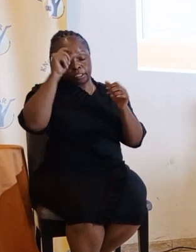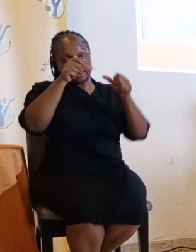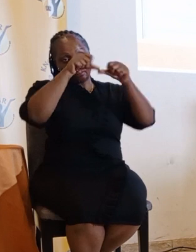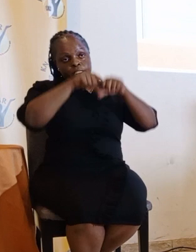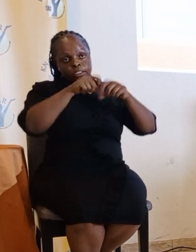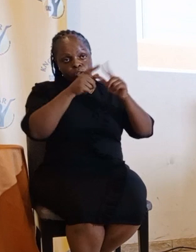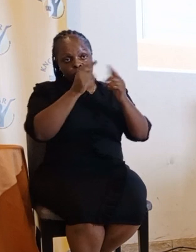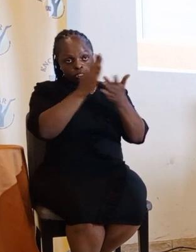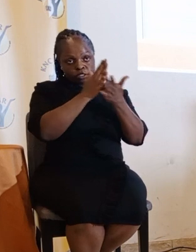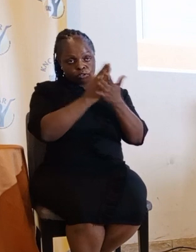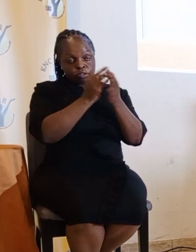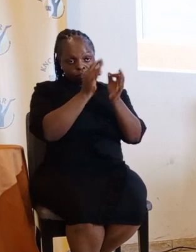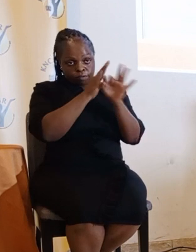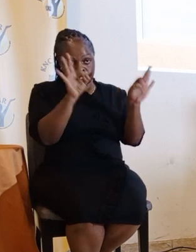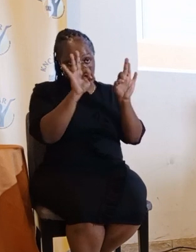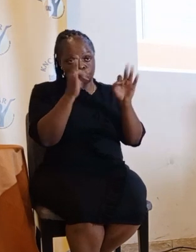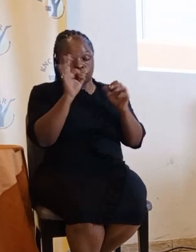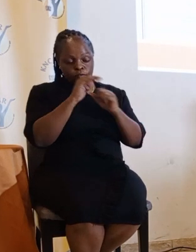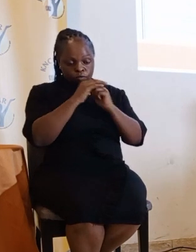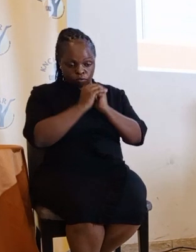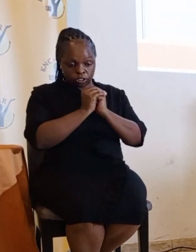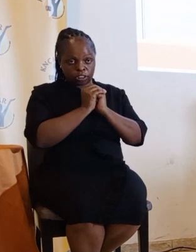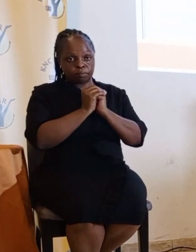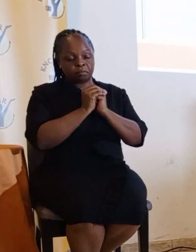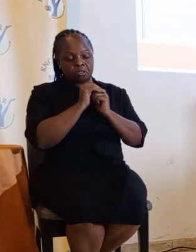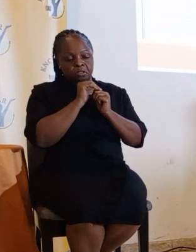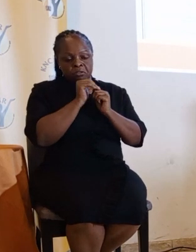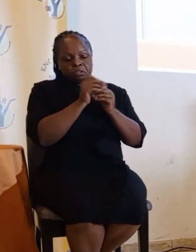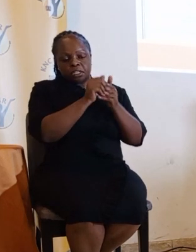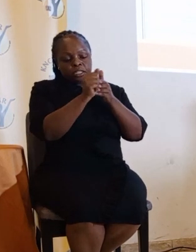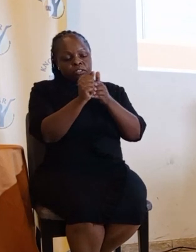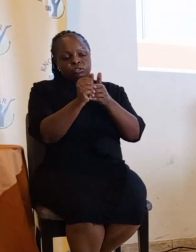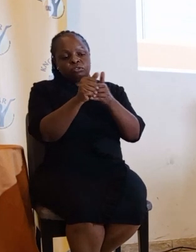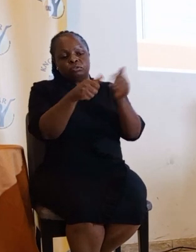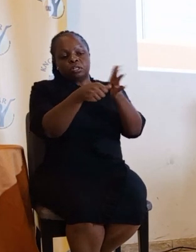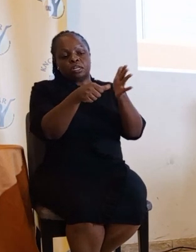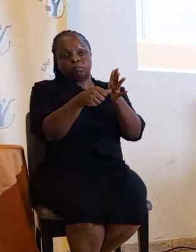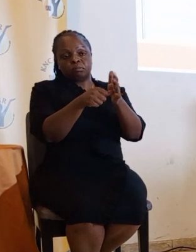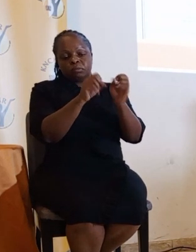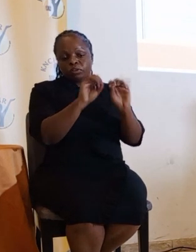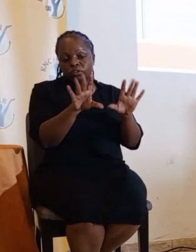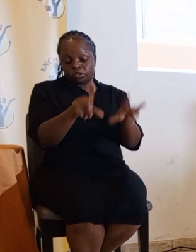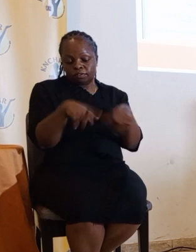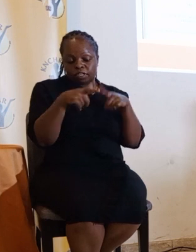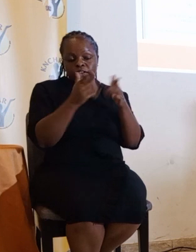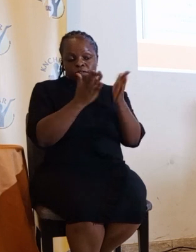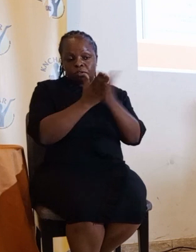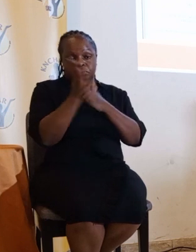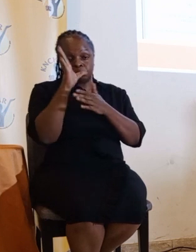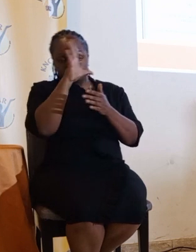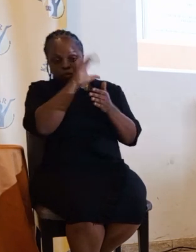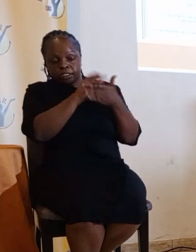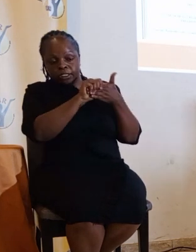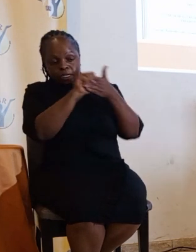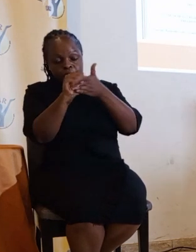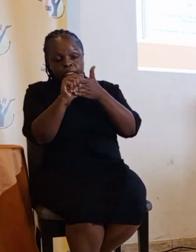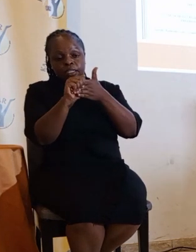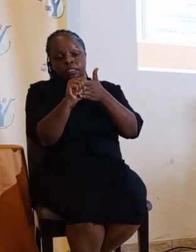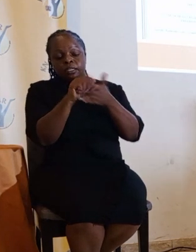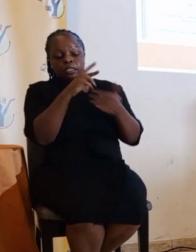in ensuring that the freedom of worship does not lead to harm and loss of lives through misguided